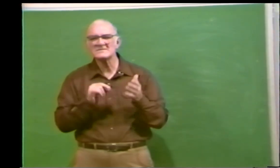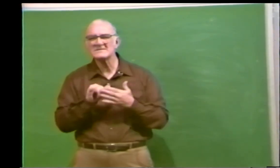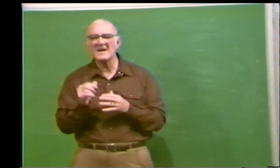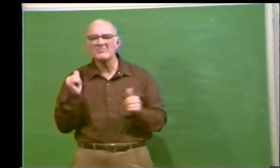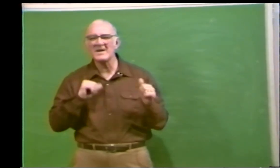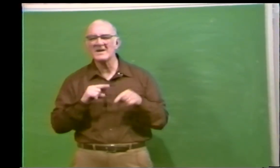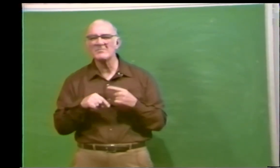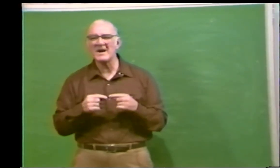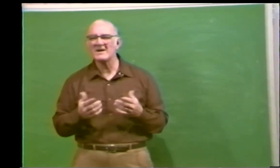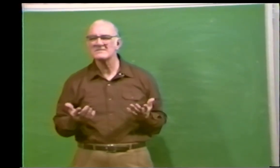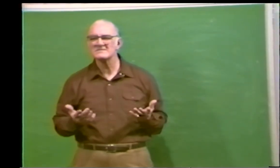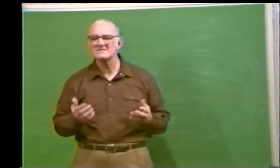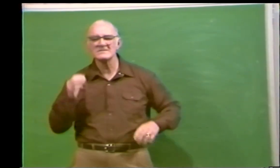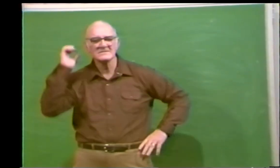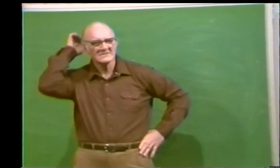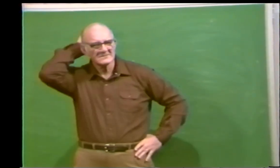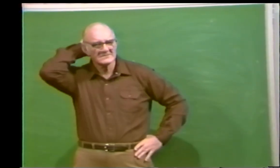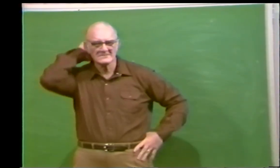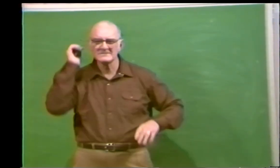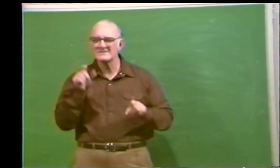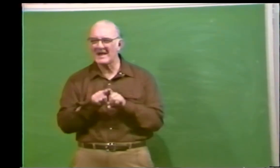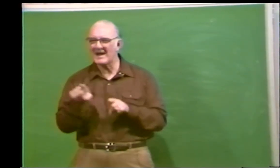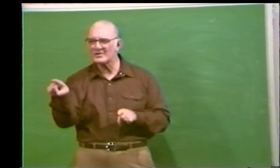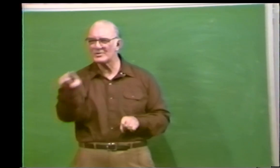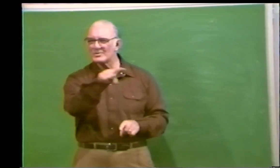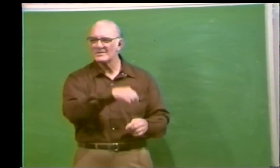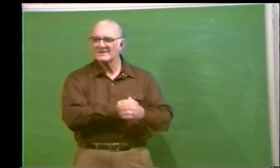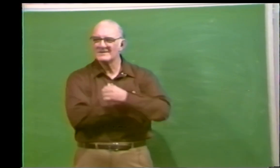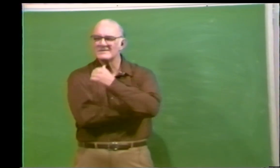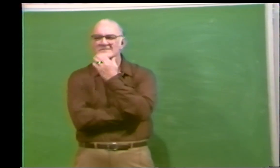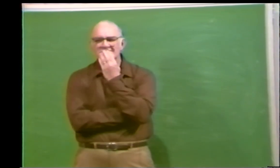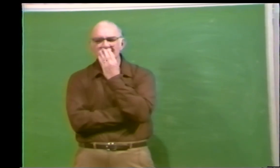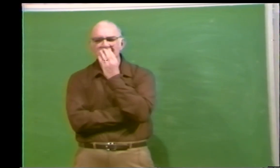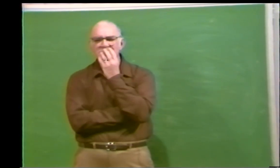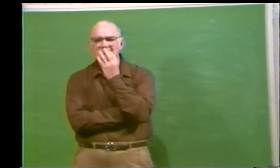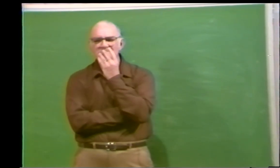What's that play about? Like you.